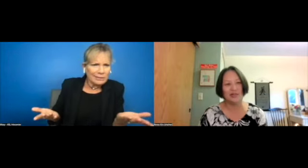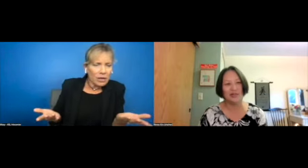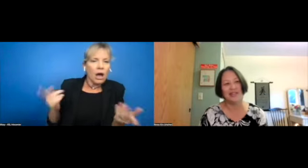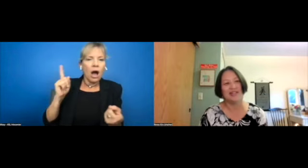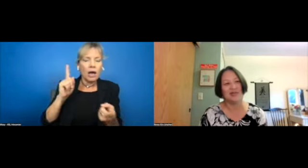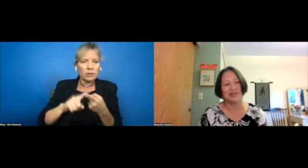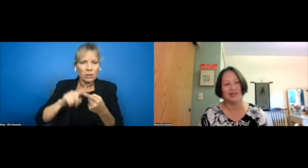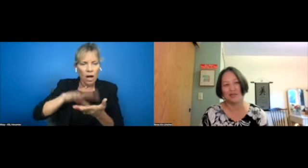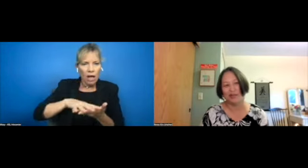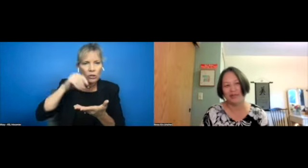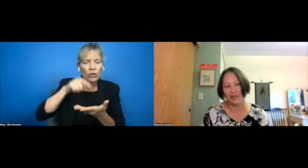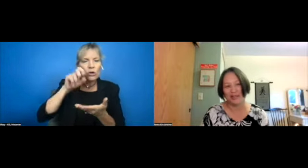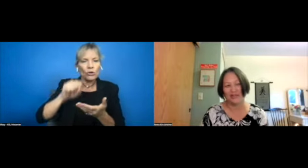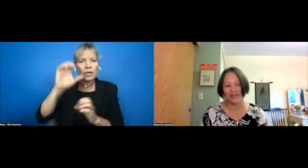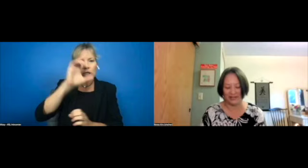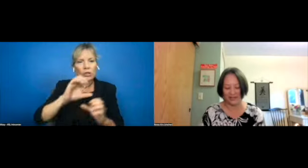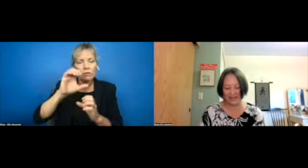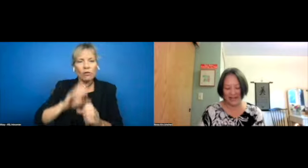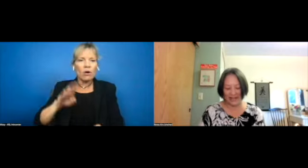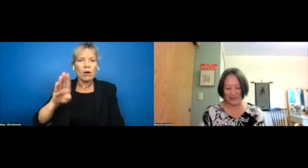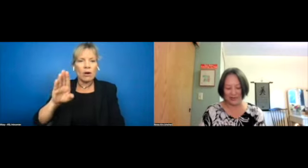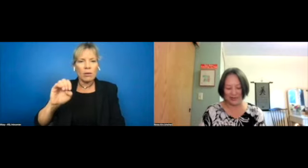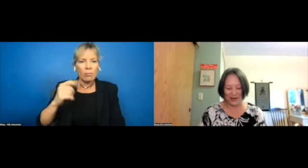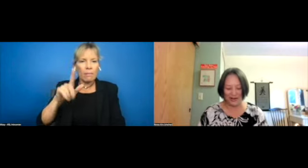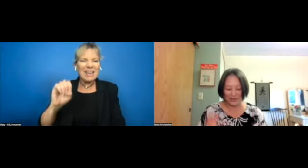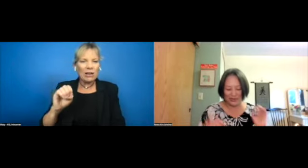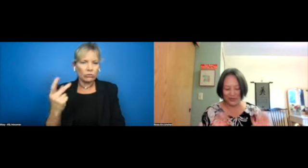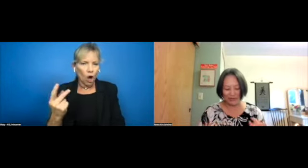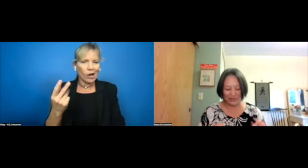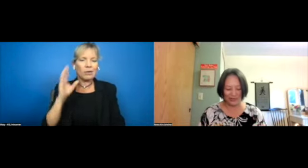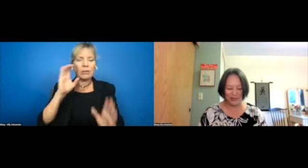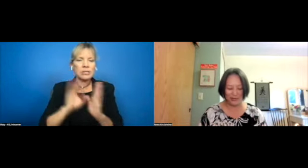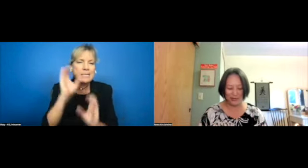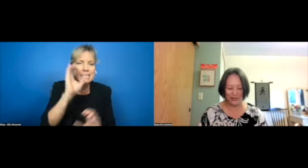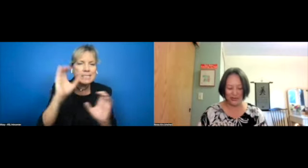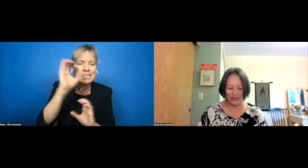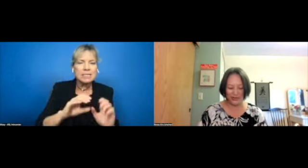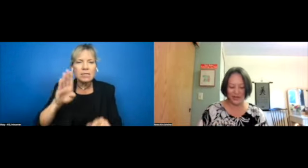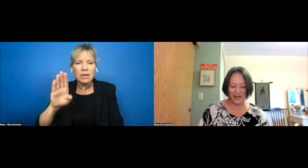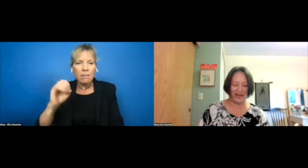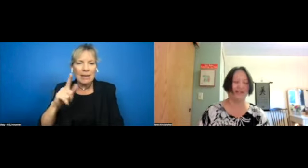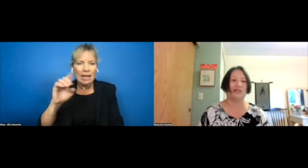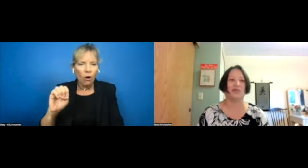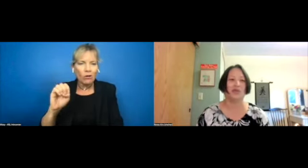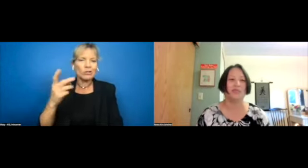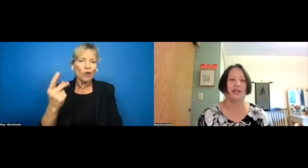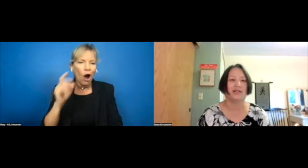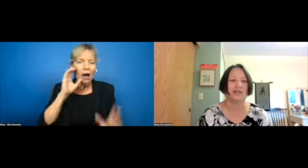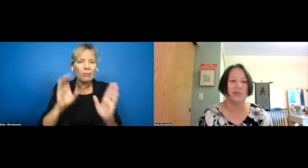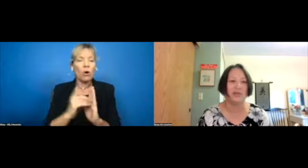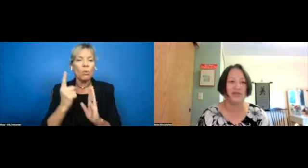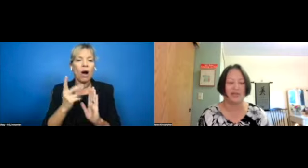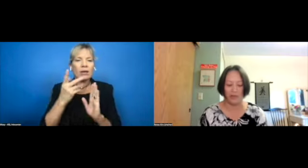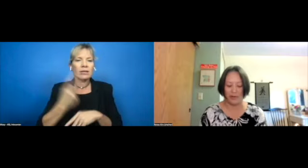I learned that you can look for beagle pictures. And so I was searching for all these beagle pictures, and one day I left a website